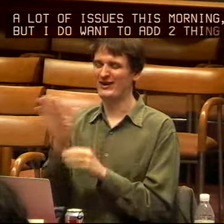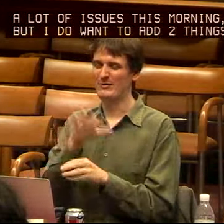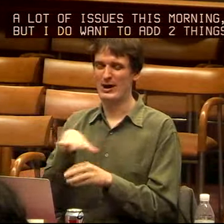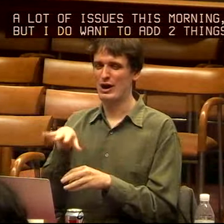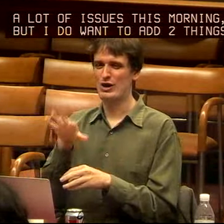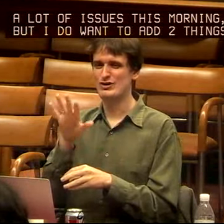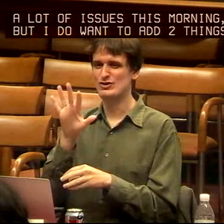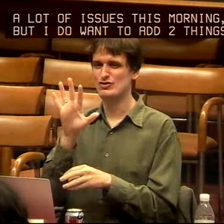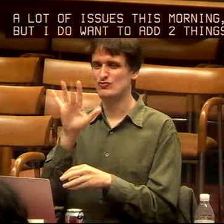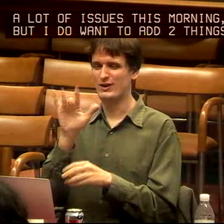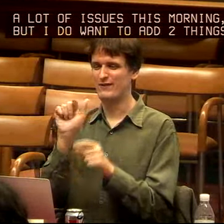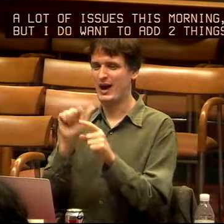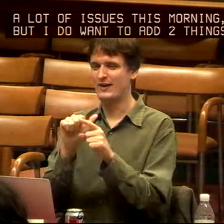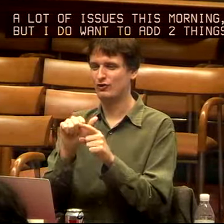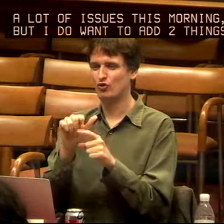One is drafting a list